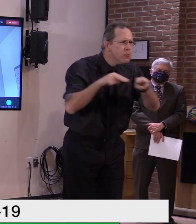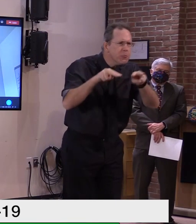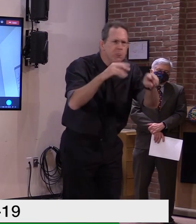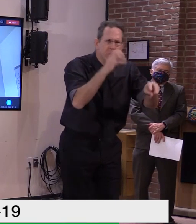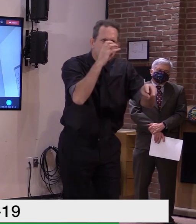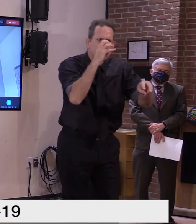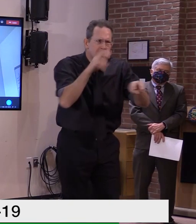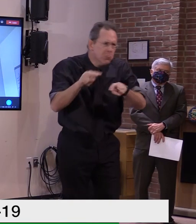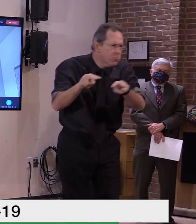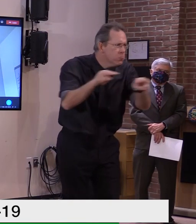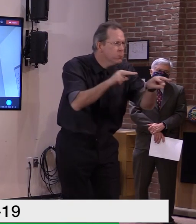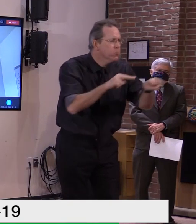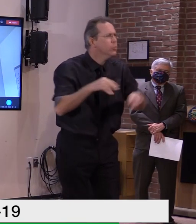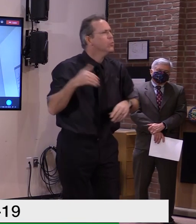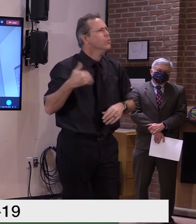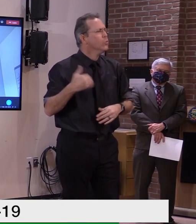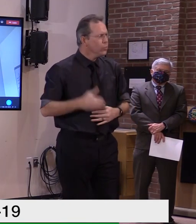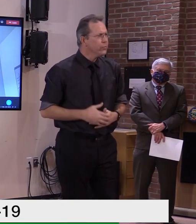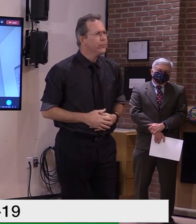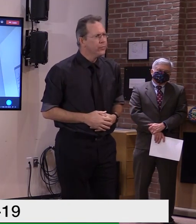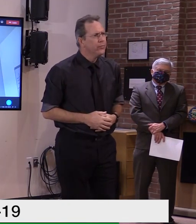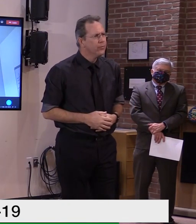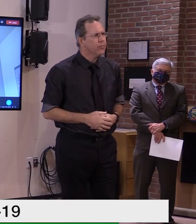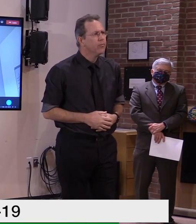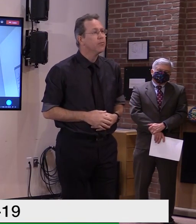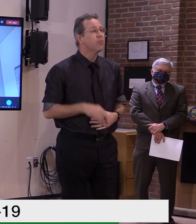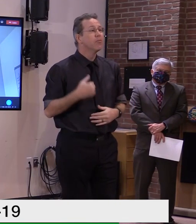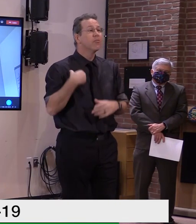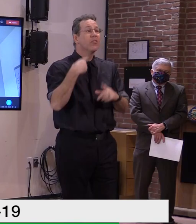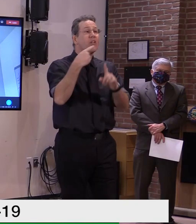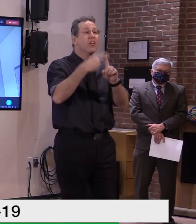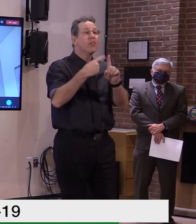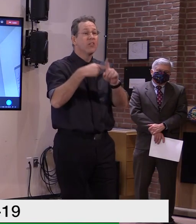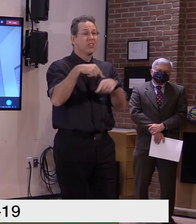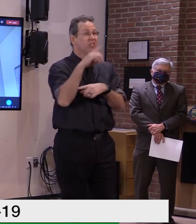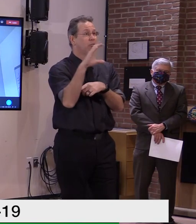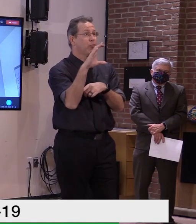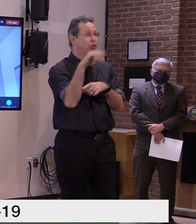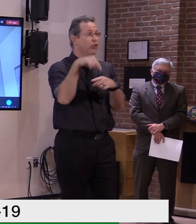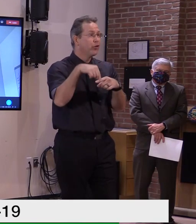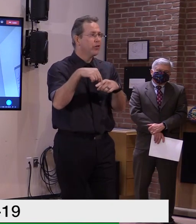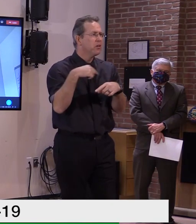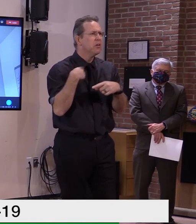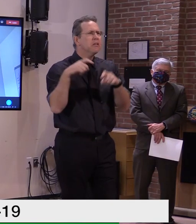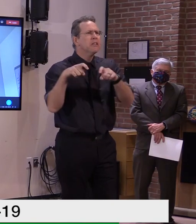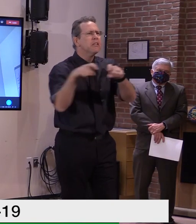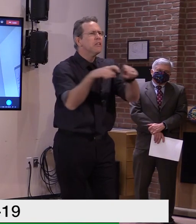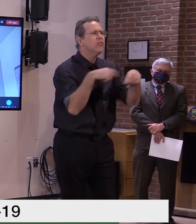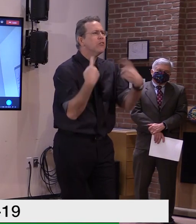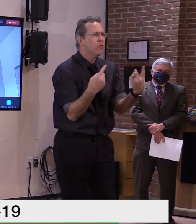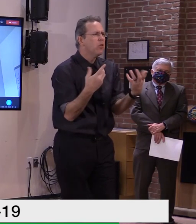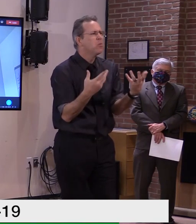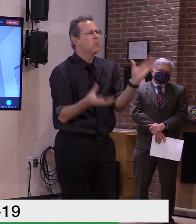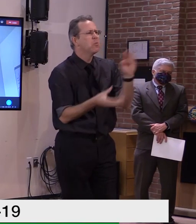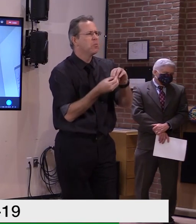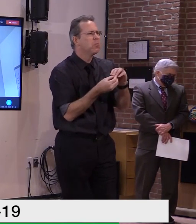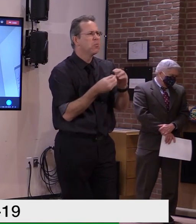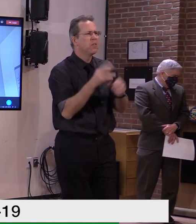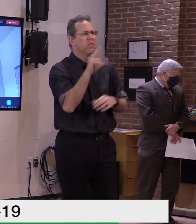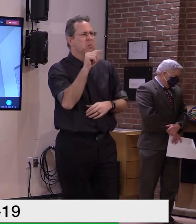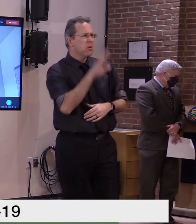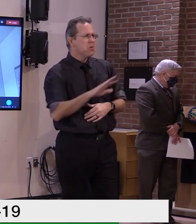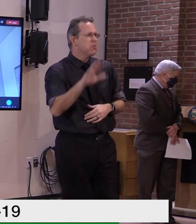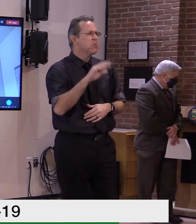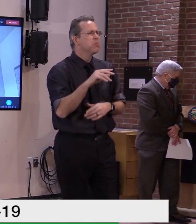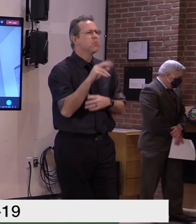of December, the state level testing positivity rate for Vermont has hovered around 2%. And again, here too, we compare very